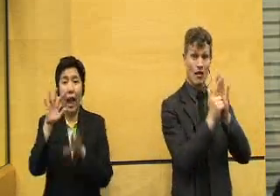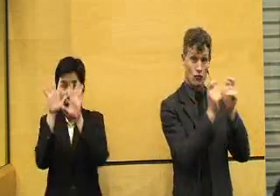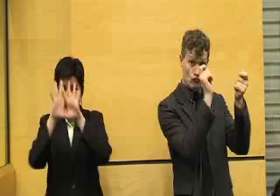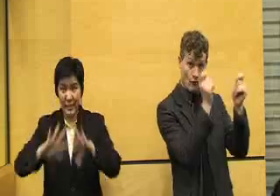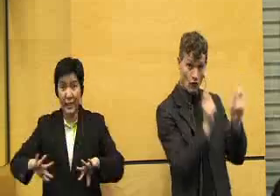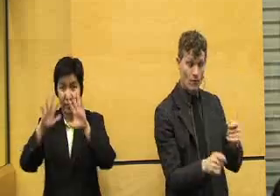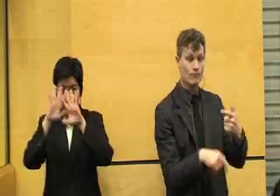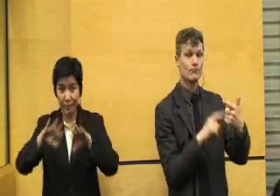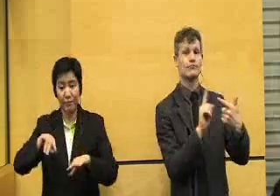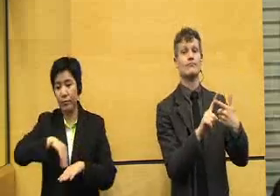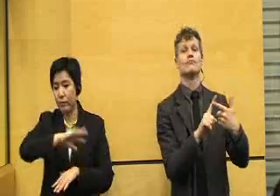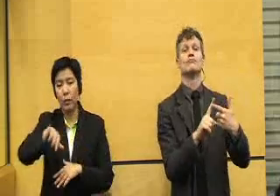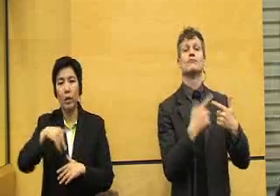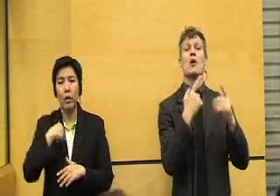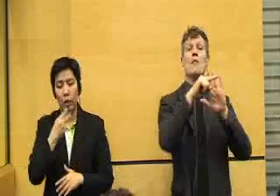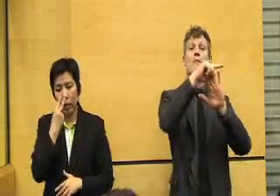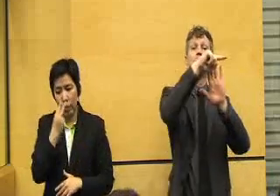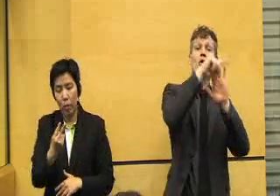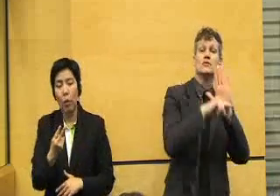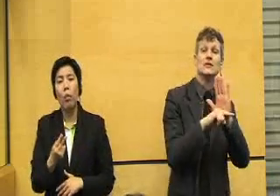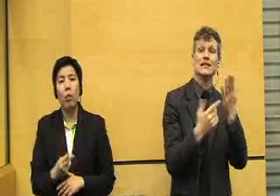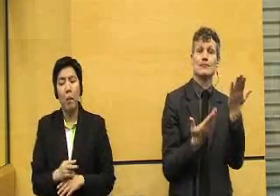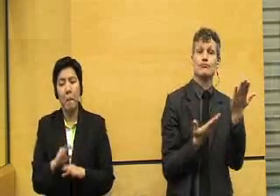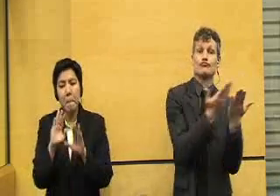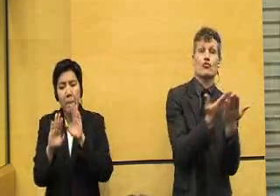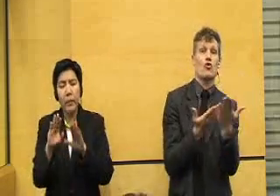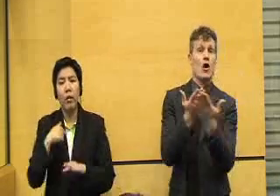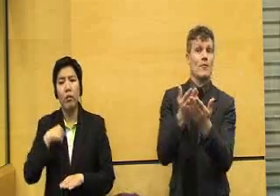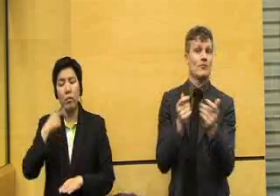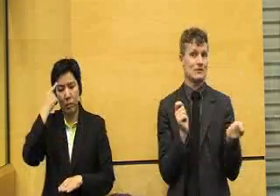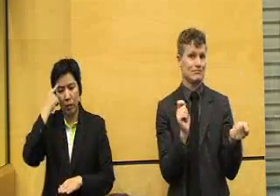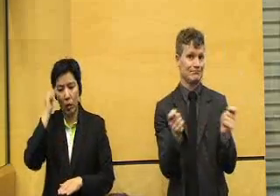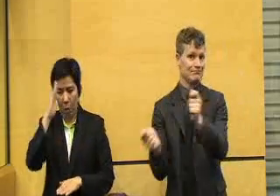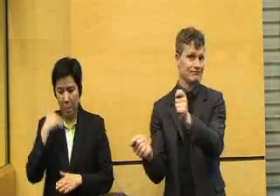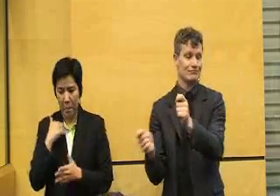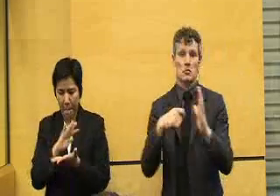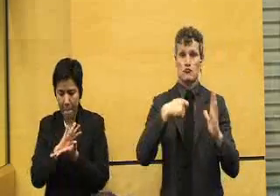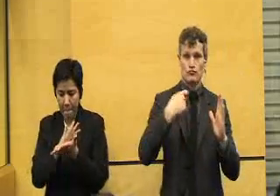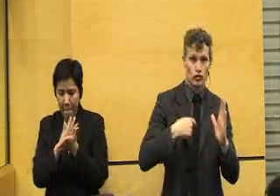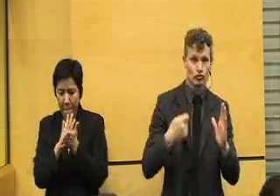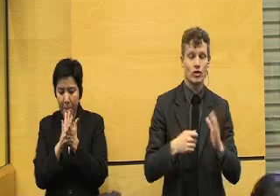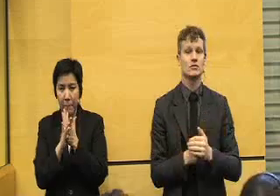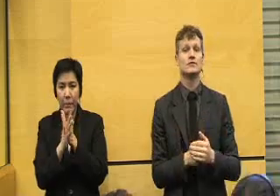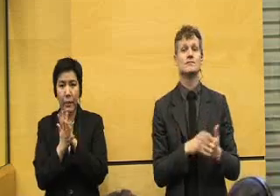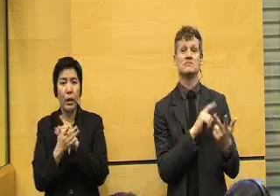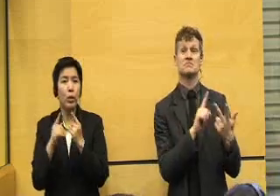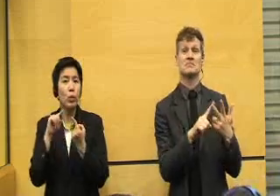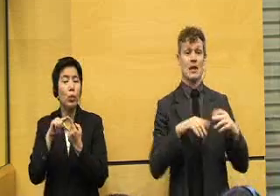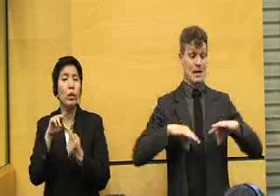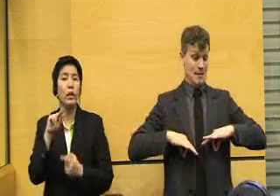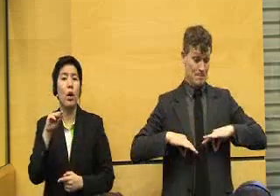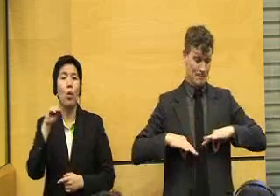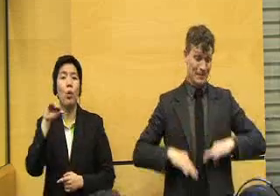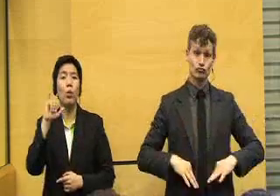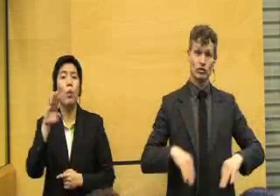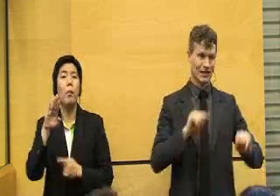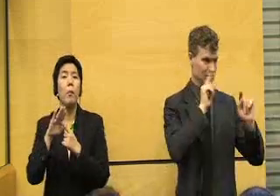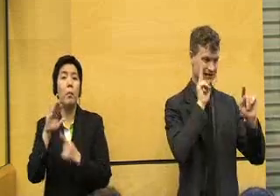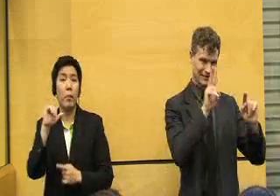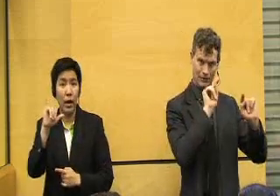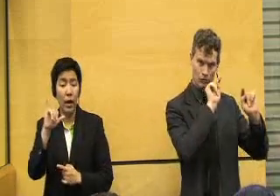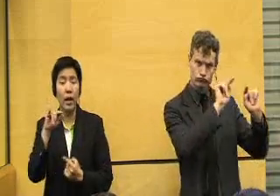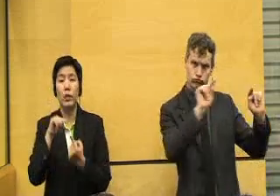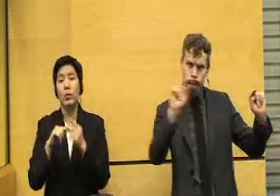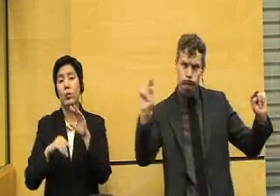policy and program developments, involvement of cross-cutting ministries in the process of implementing convention,